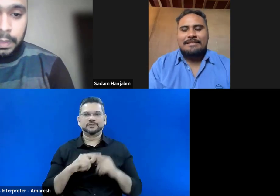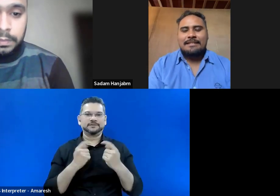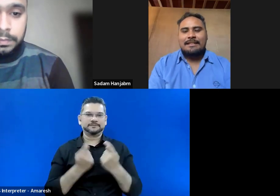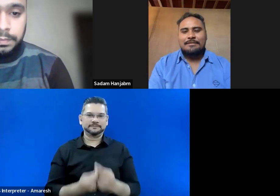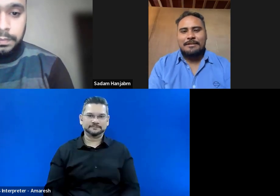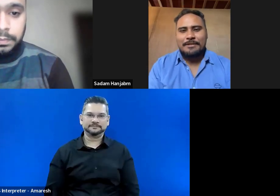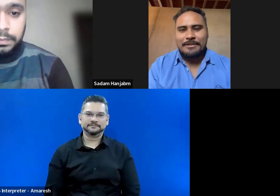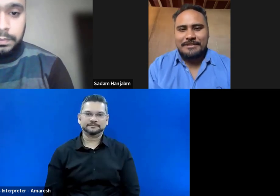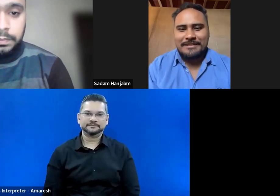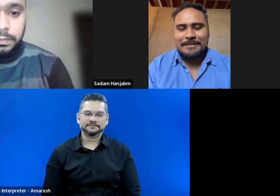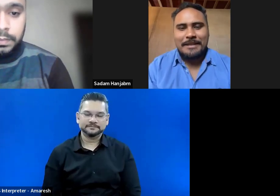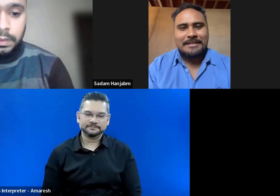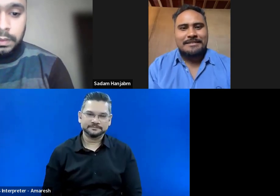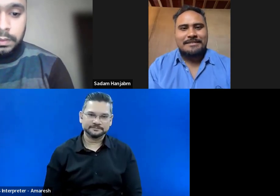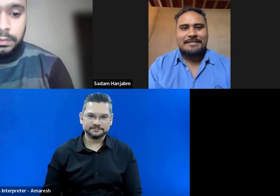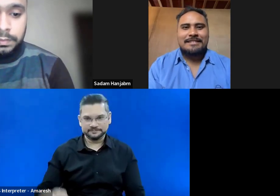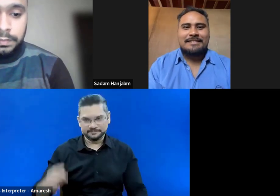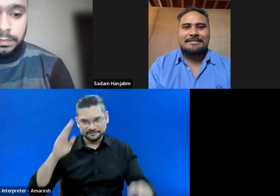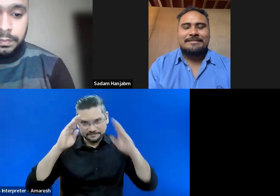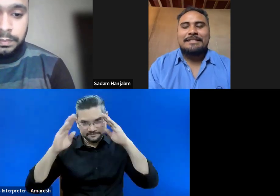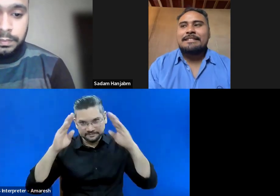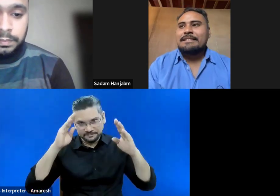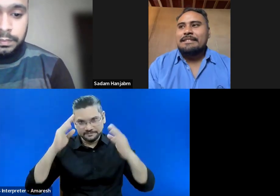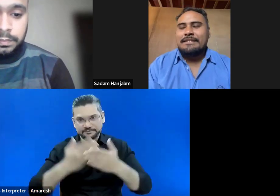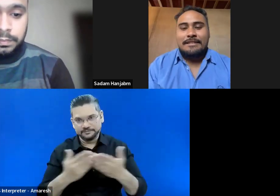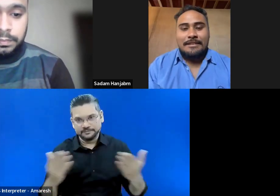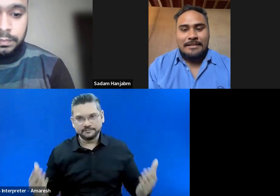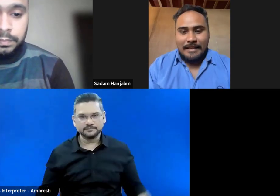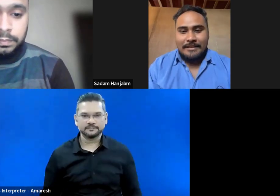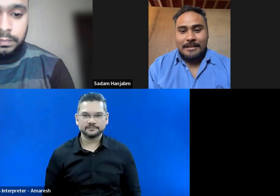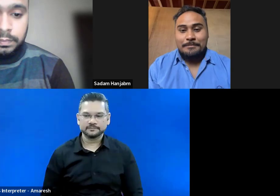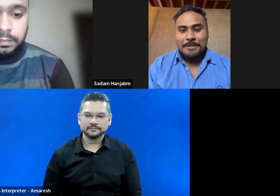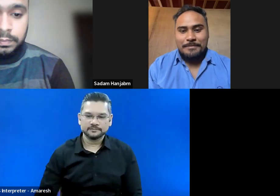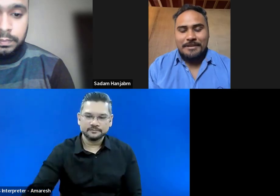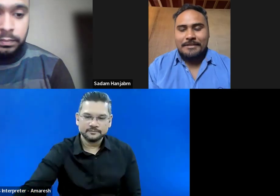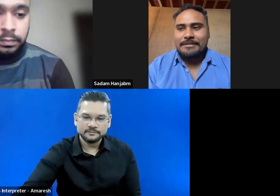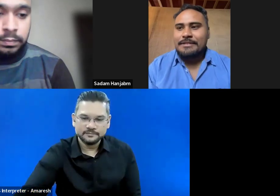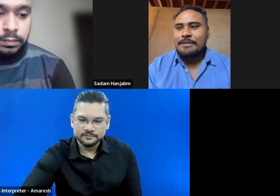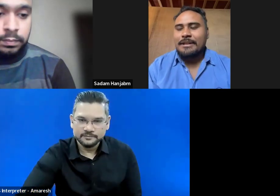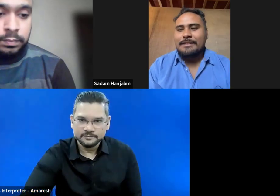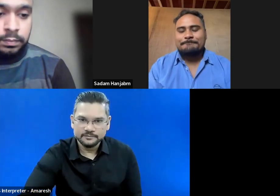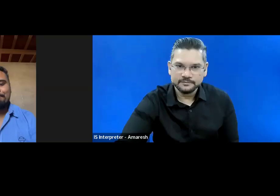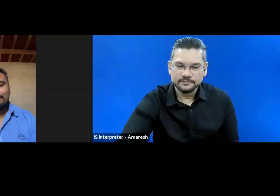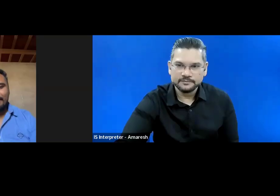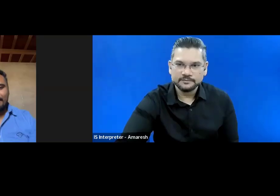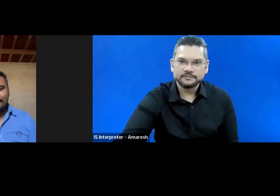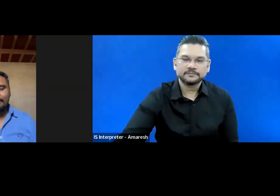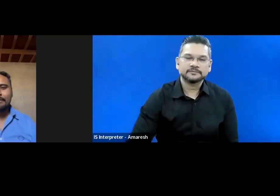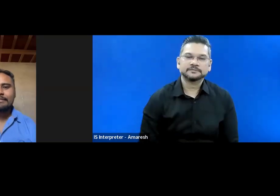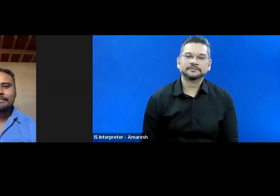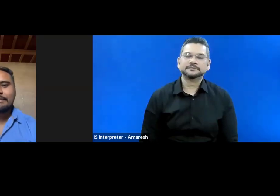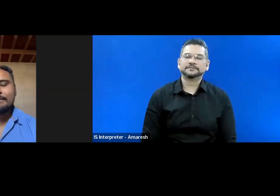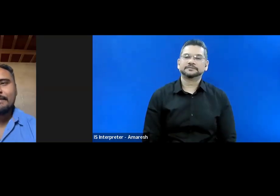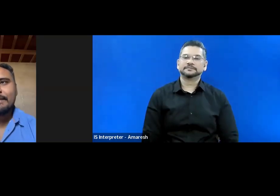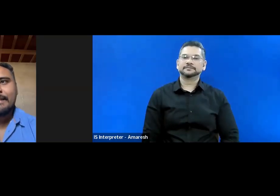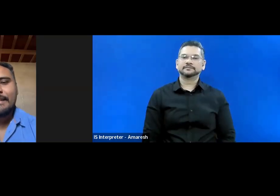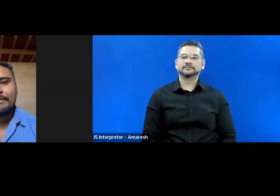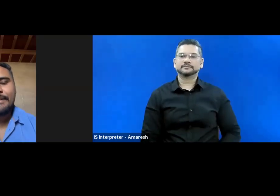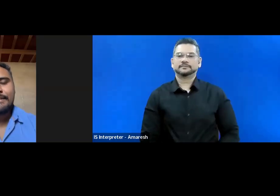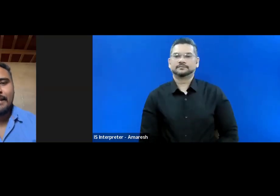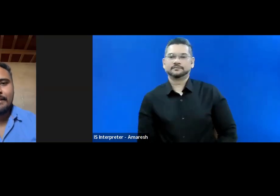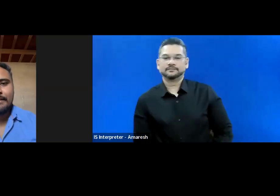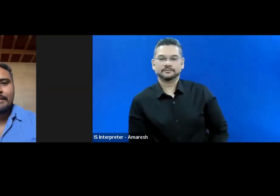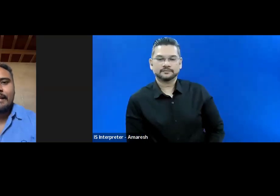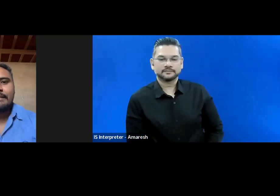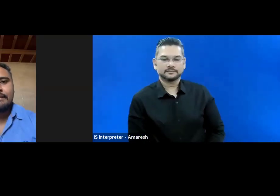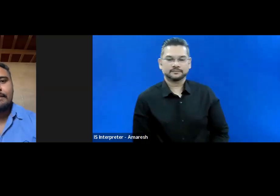And hello, everyone in the panel and other people around. So, y'all, definitely